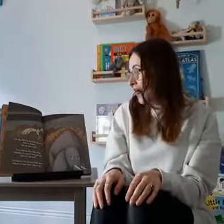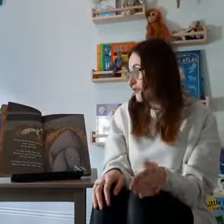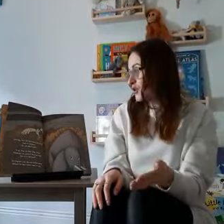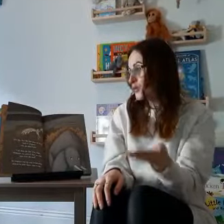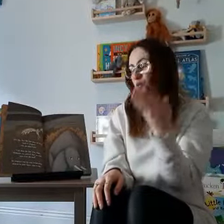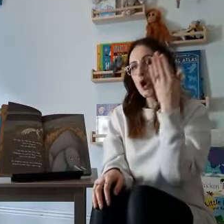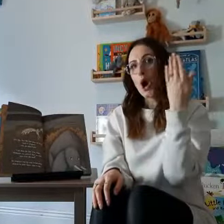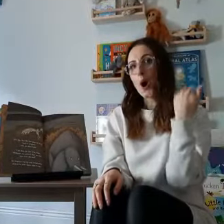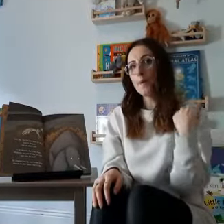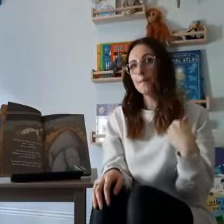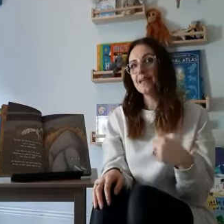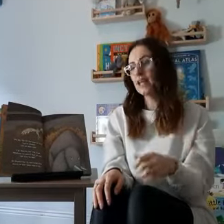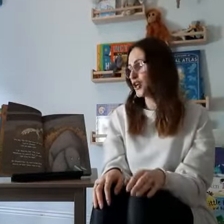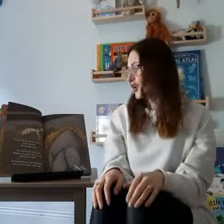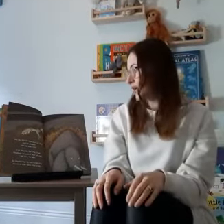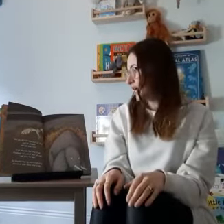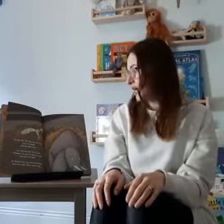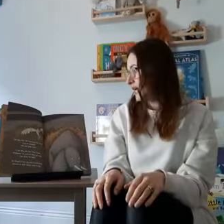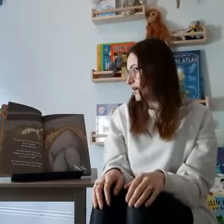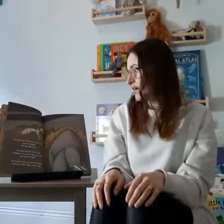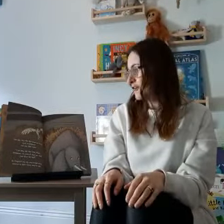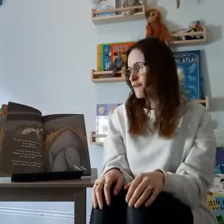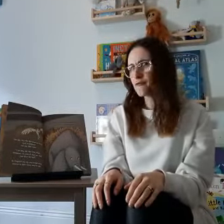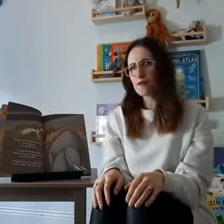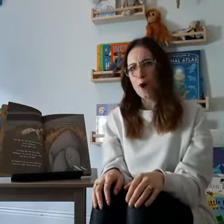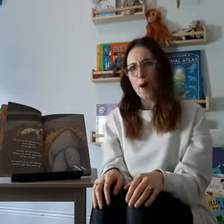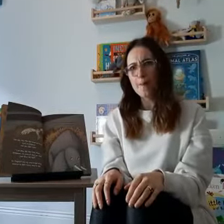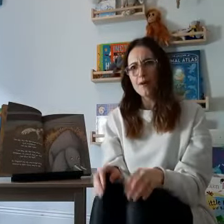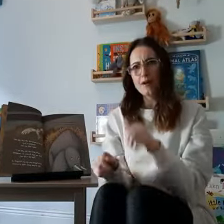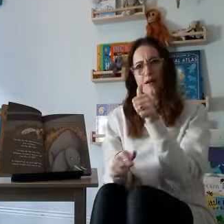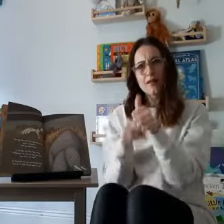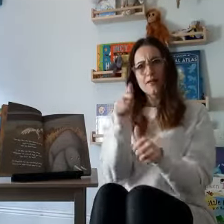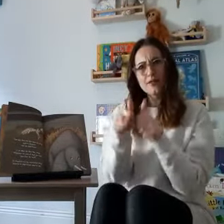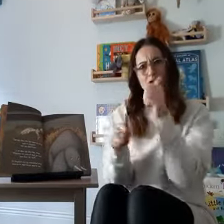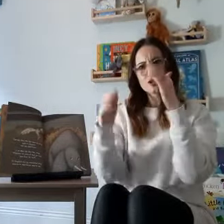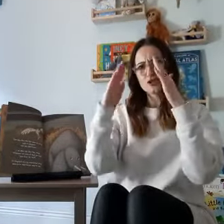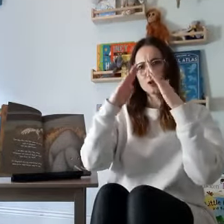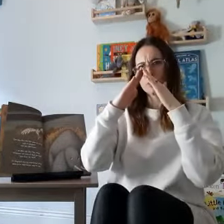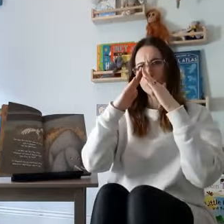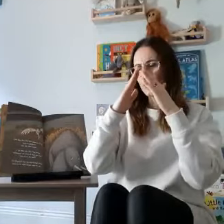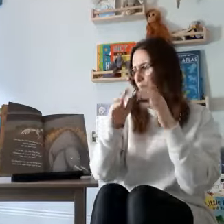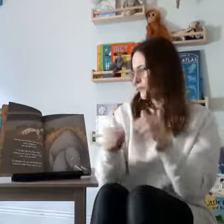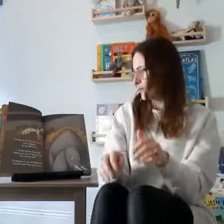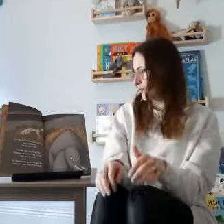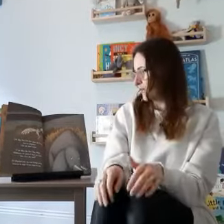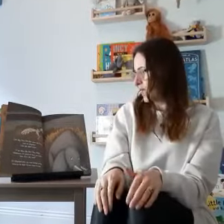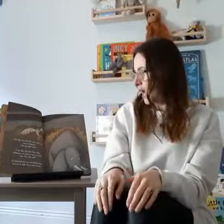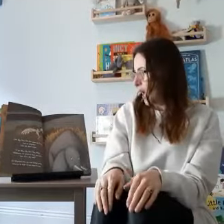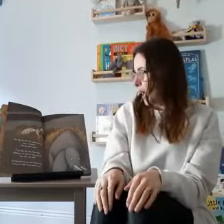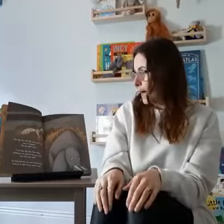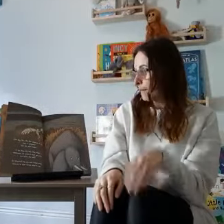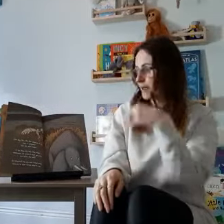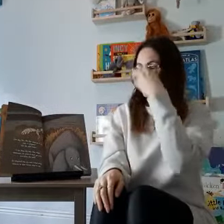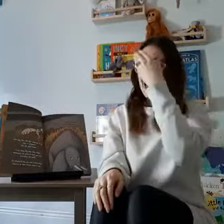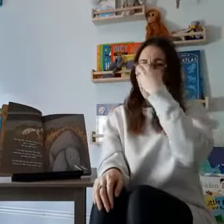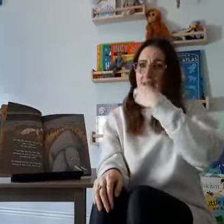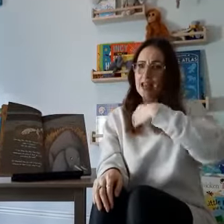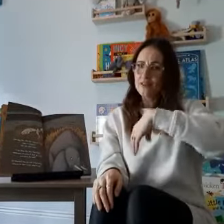Have you come here from the zoo? But